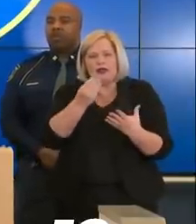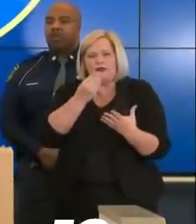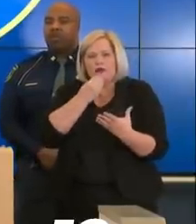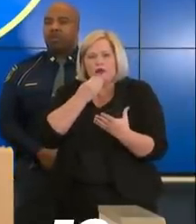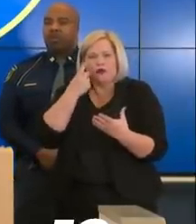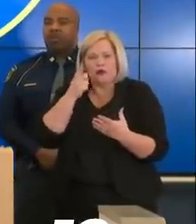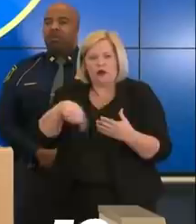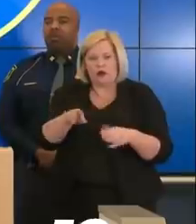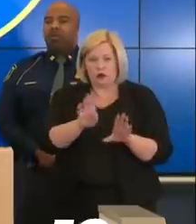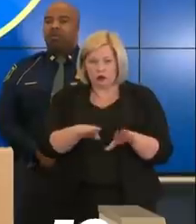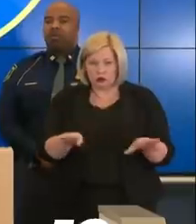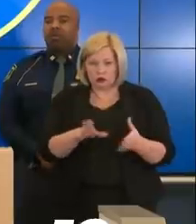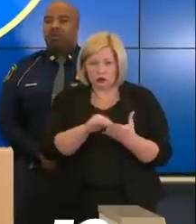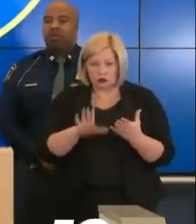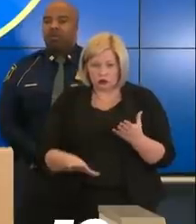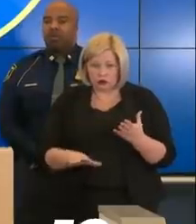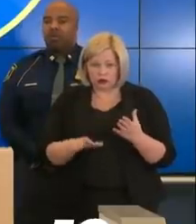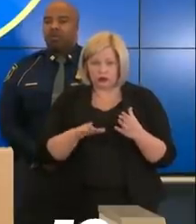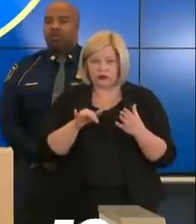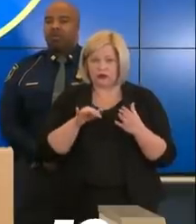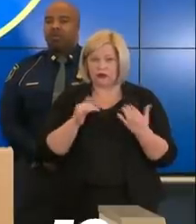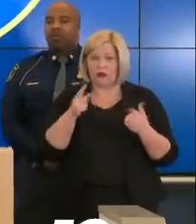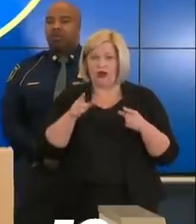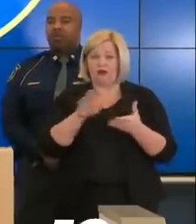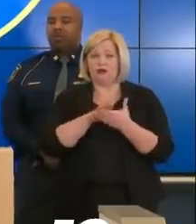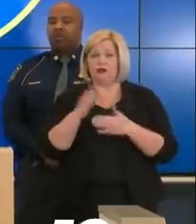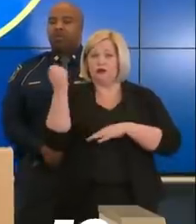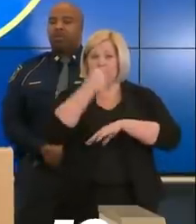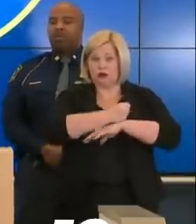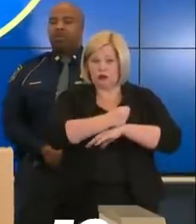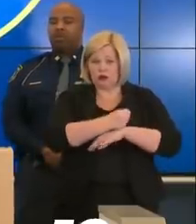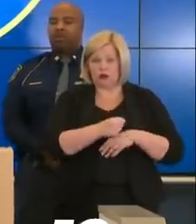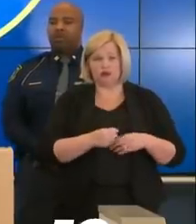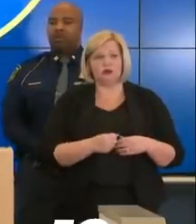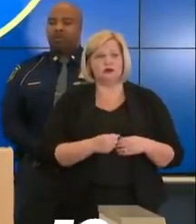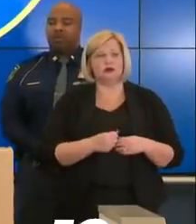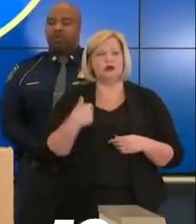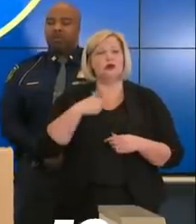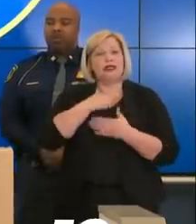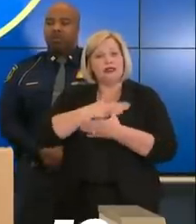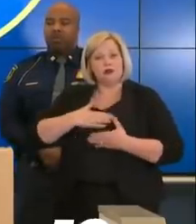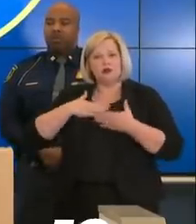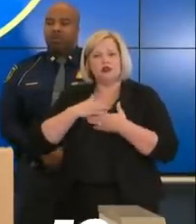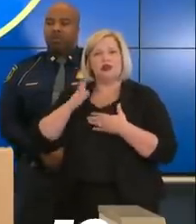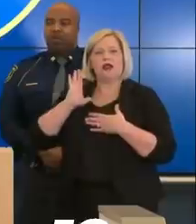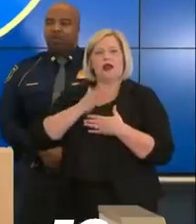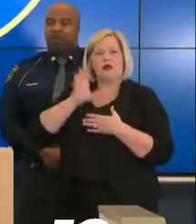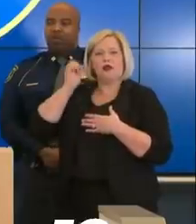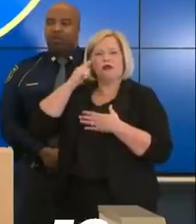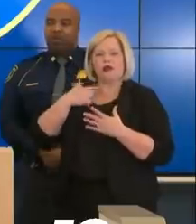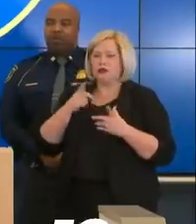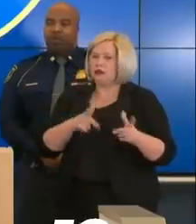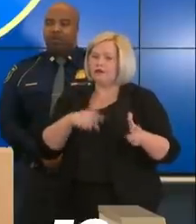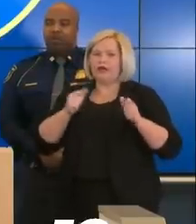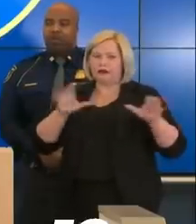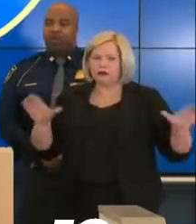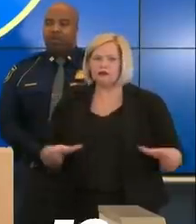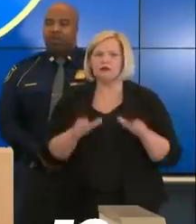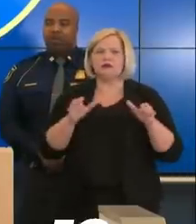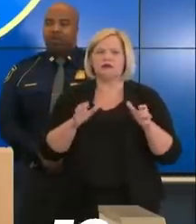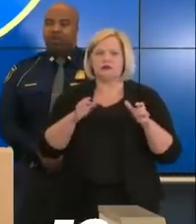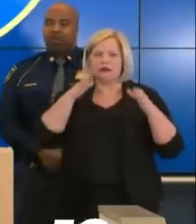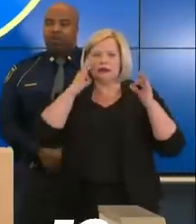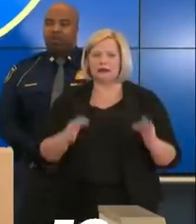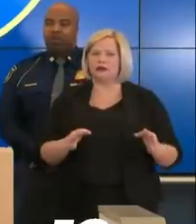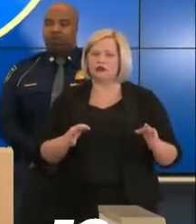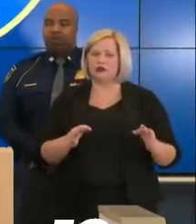access food during this time. We appreciate the governor's swift action, and we will continue to